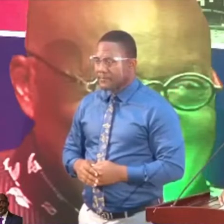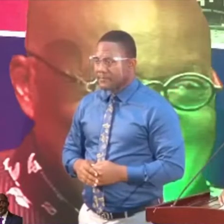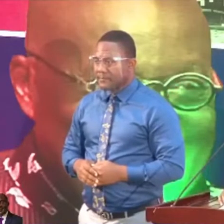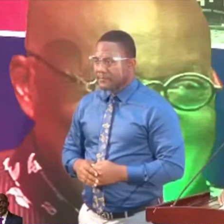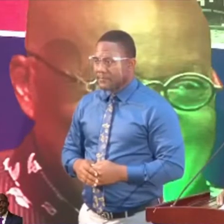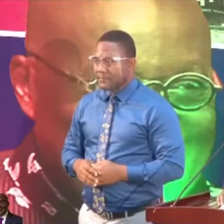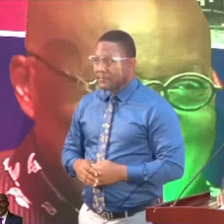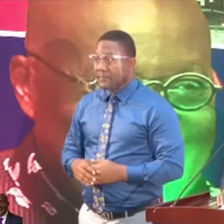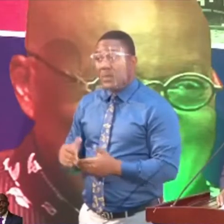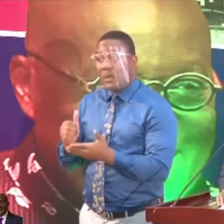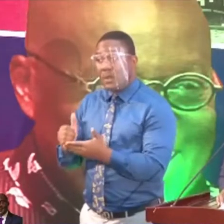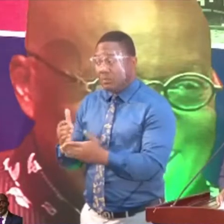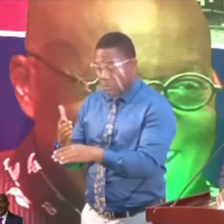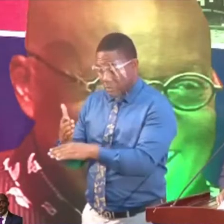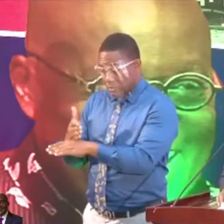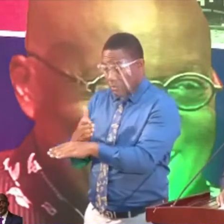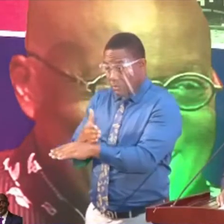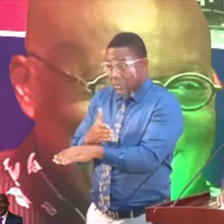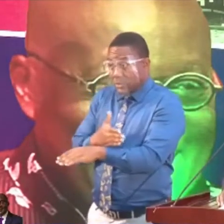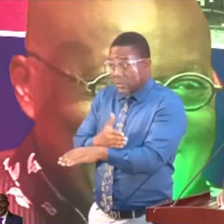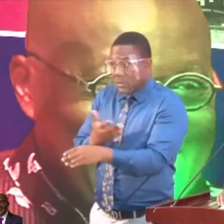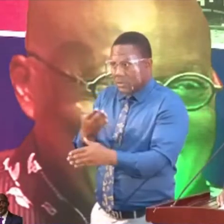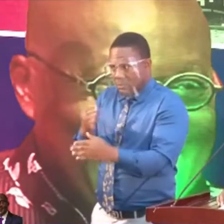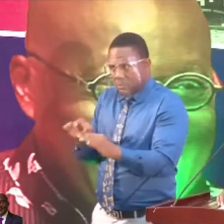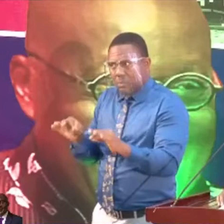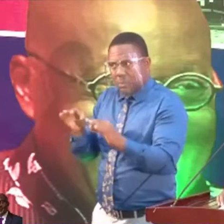To improve delivery of essential services at